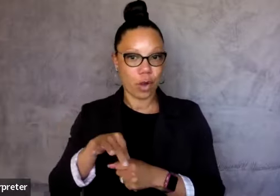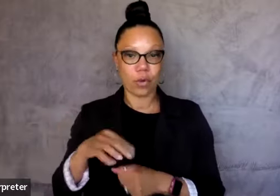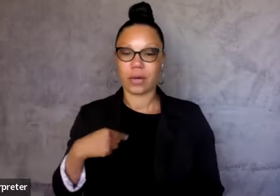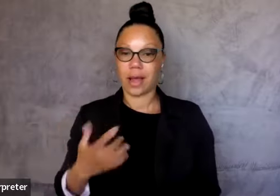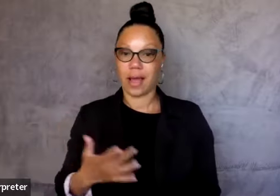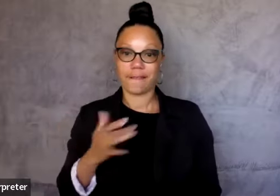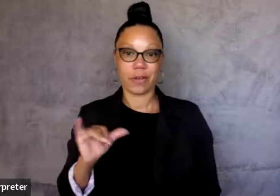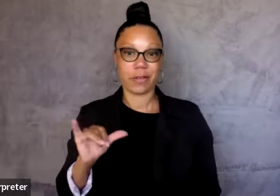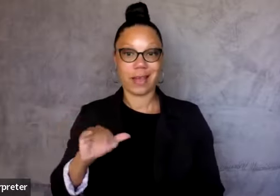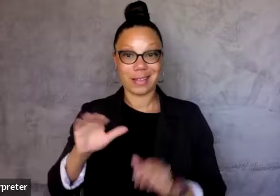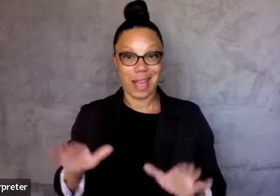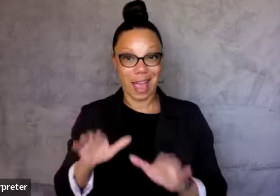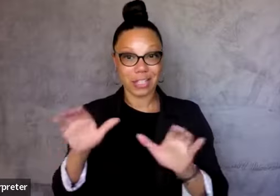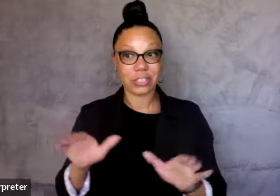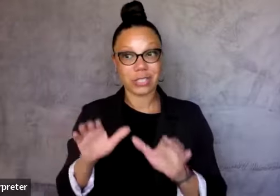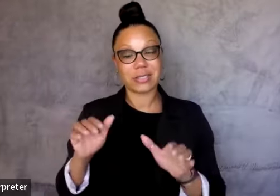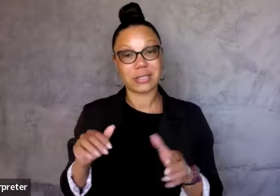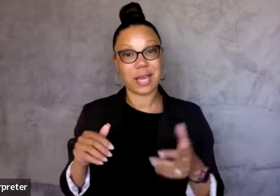actions that the VPs took